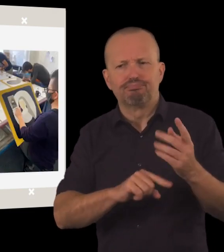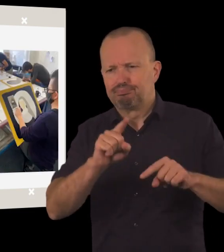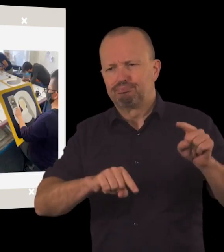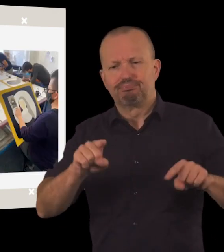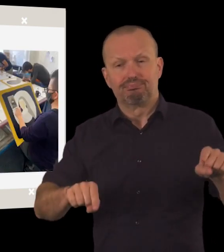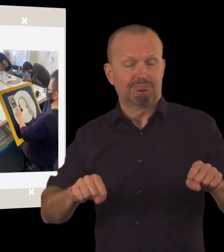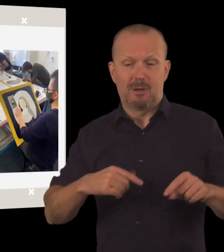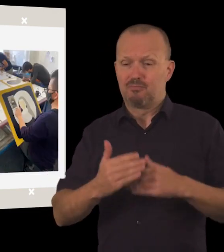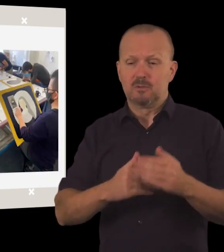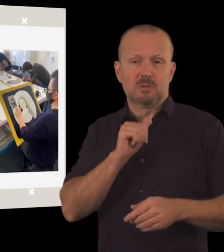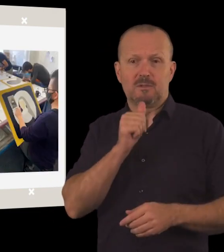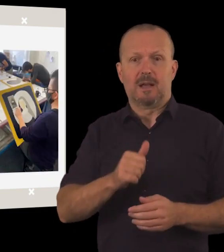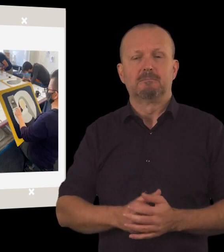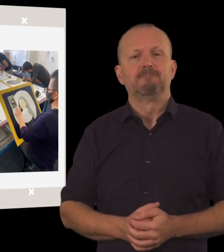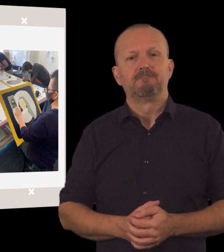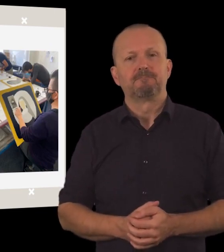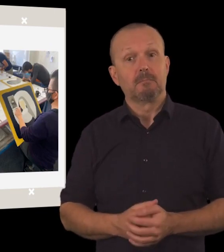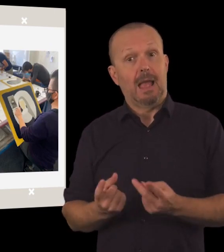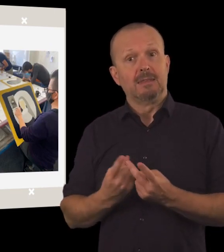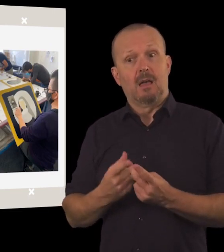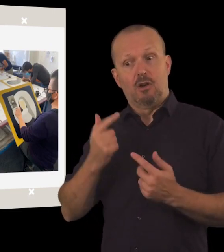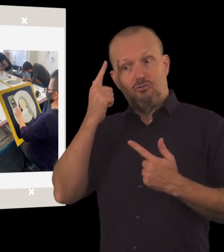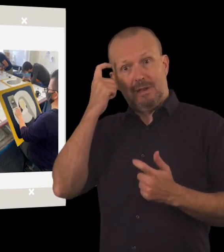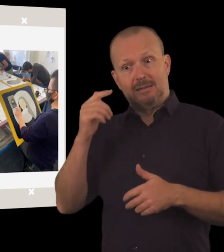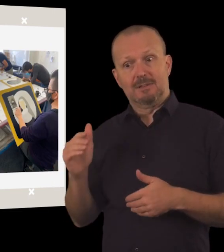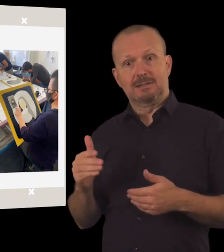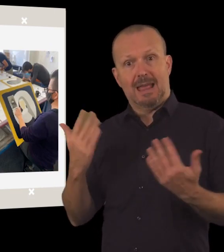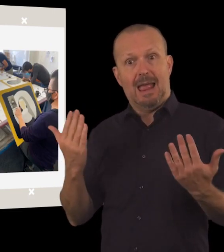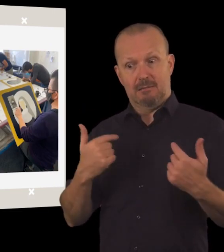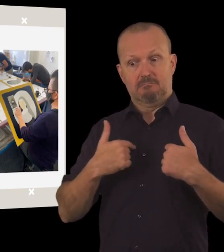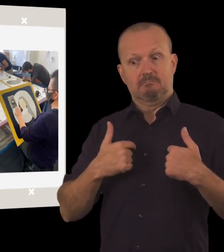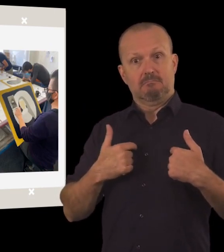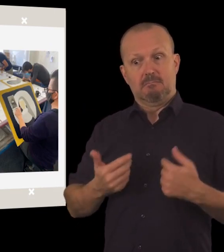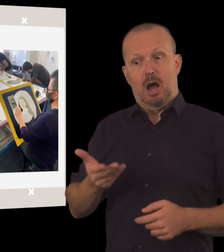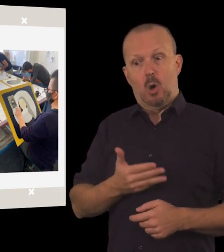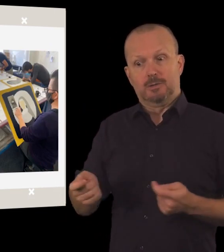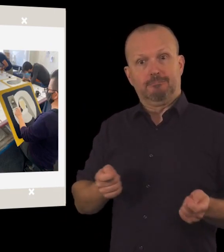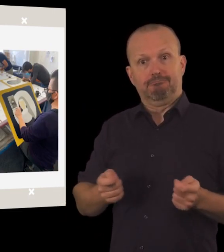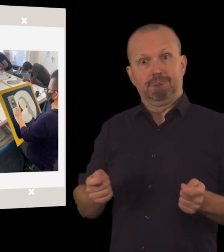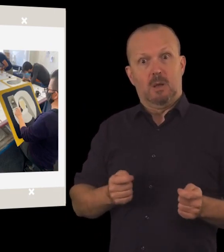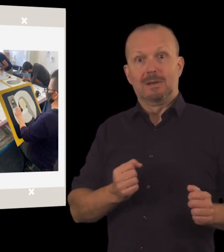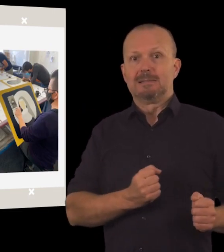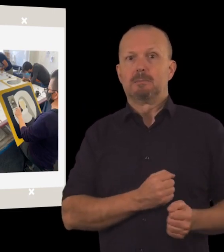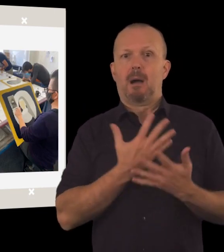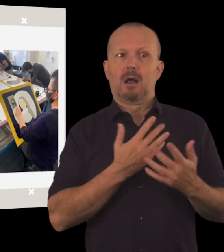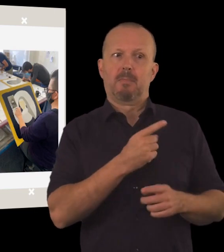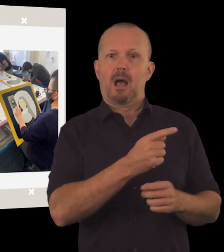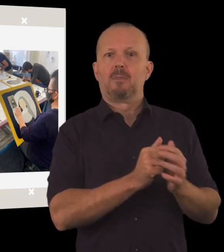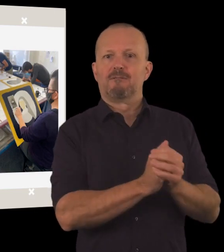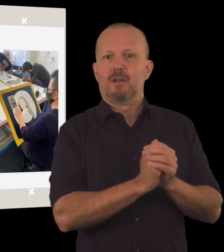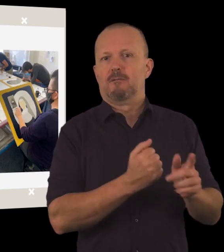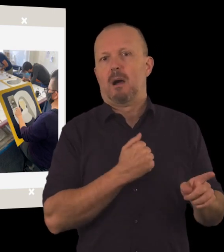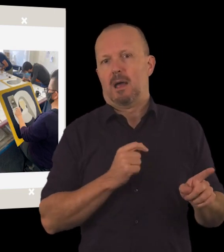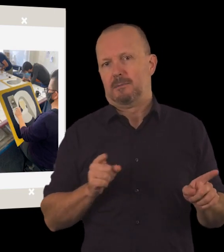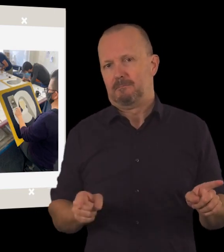Aisha and I were both a part of the Paimanu Tauraka show that was at the Dunedin Public Art Gallery, which was